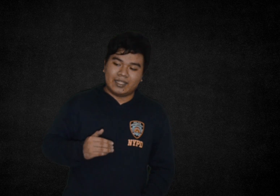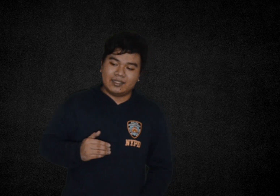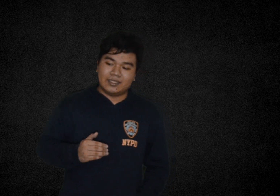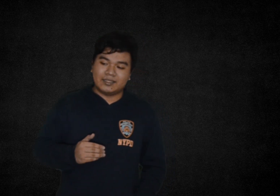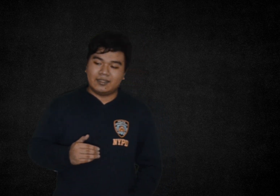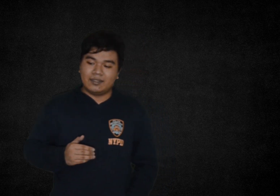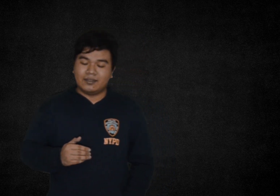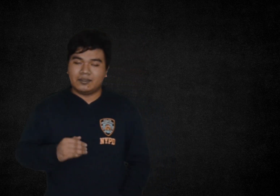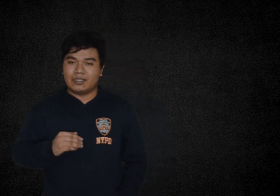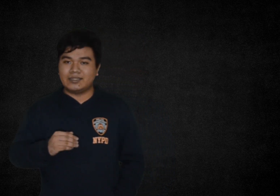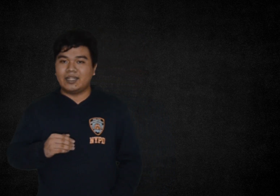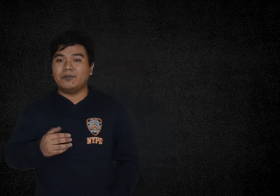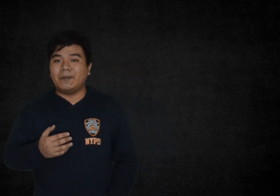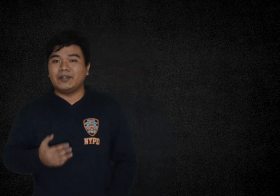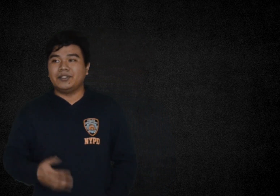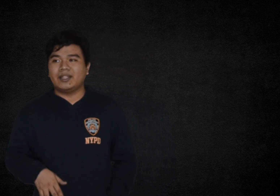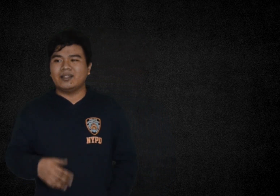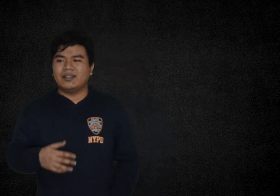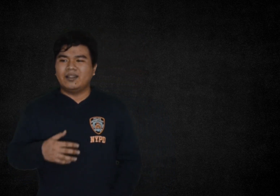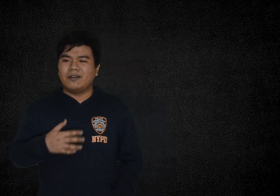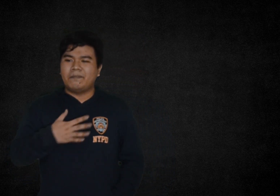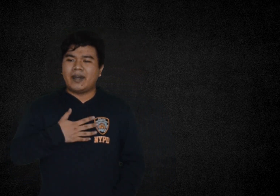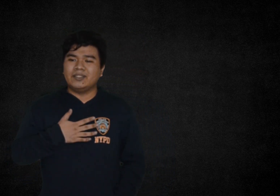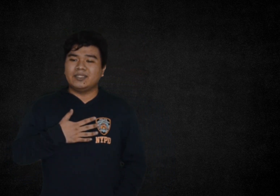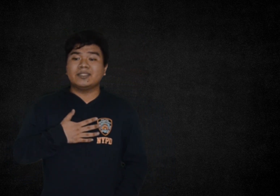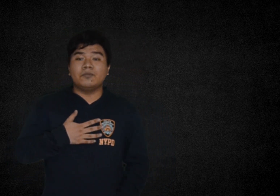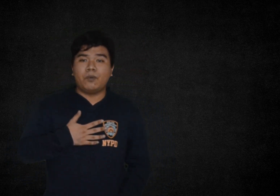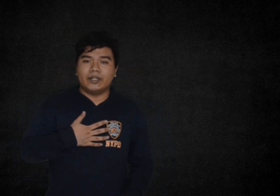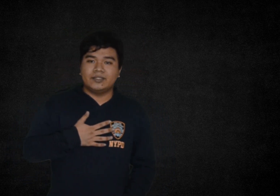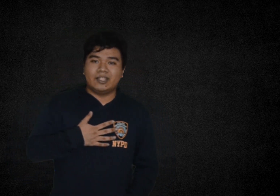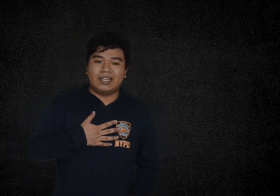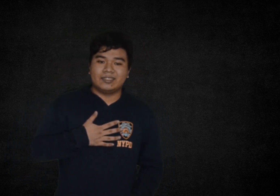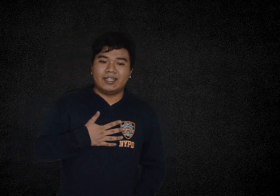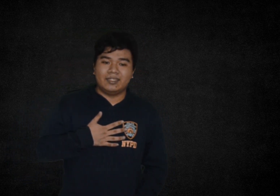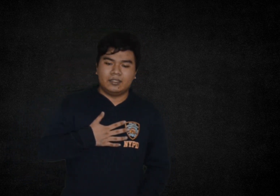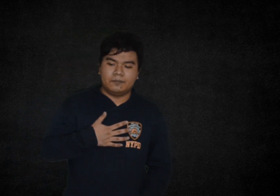this as a reminder that patterns is important to us, and